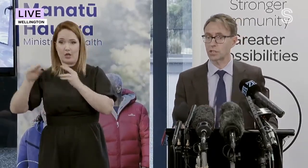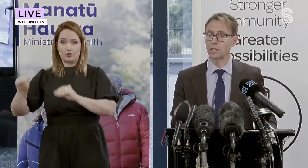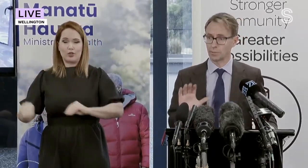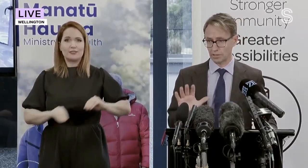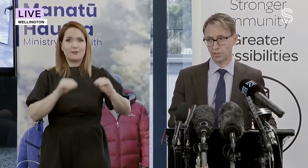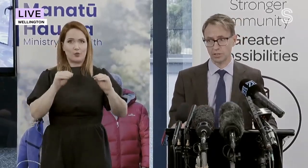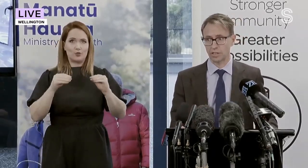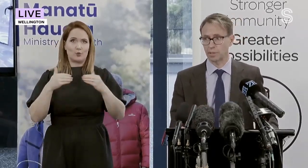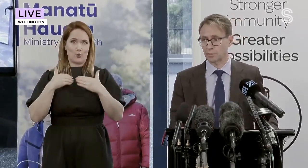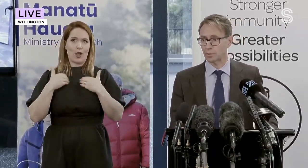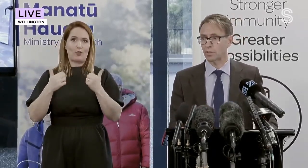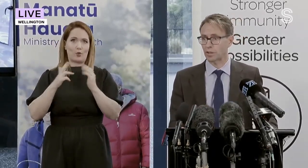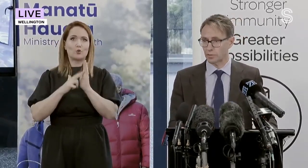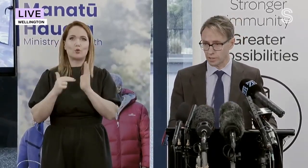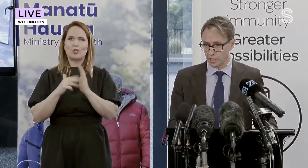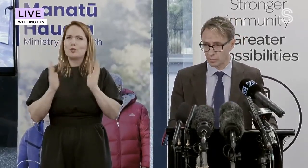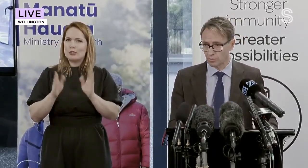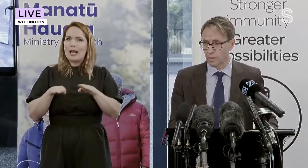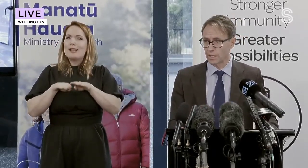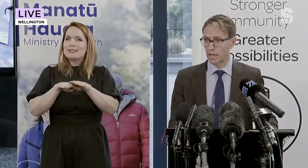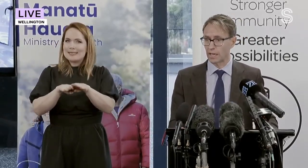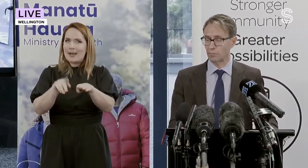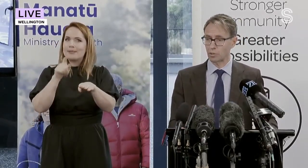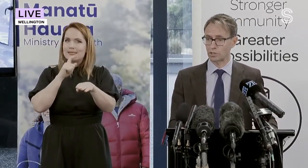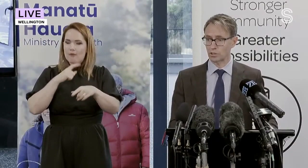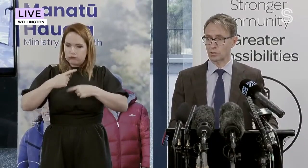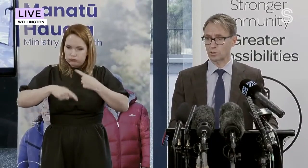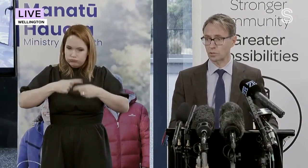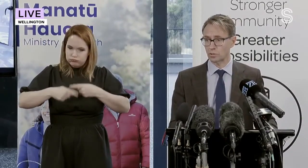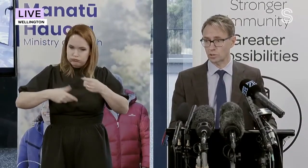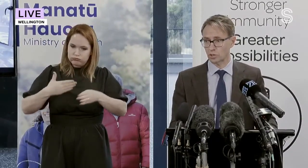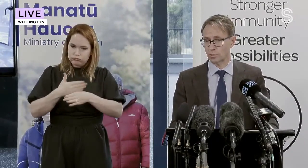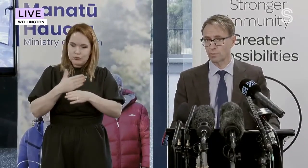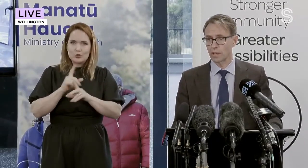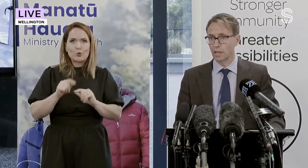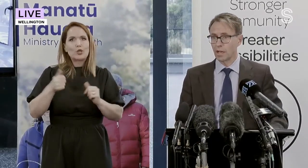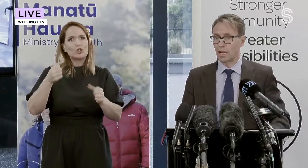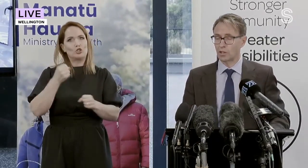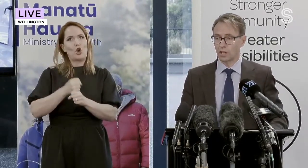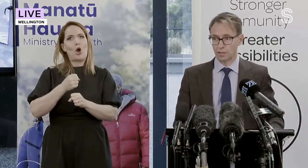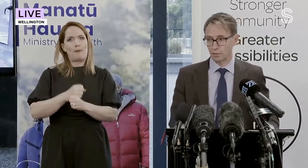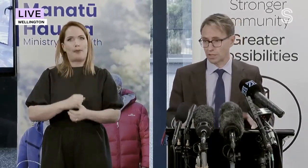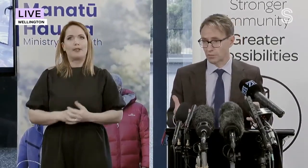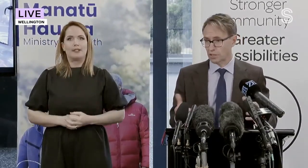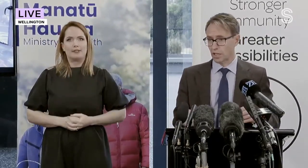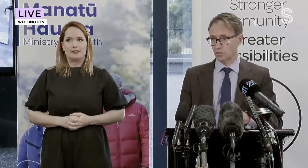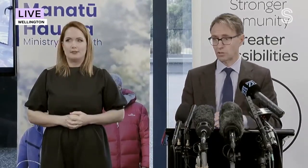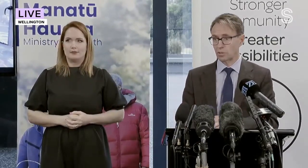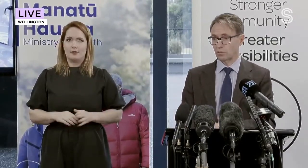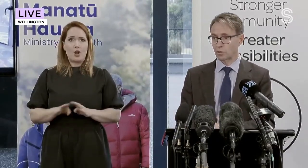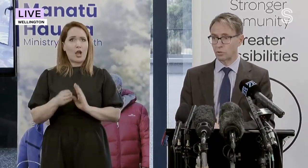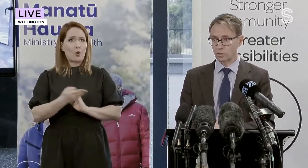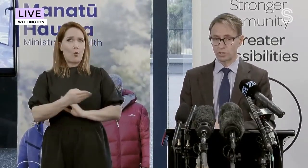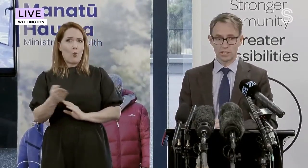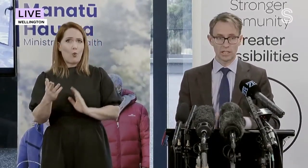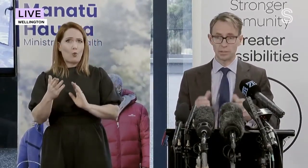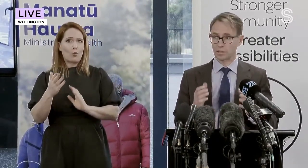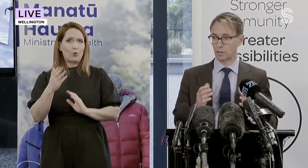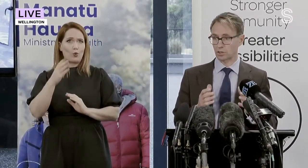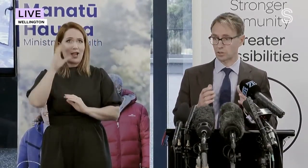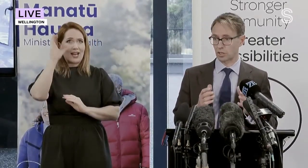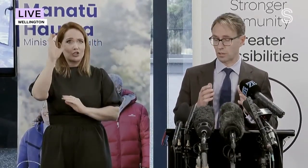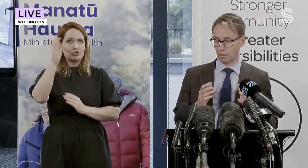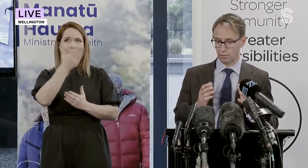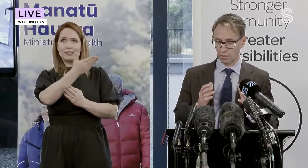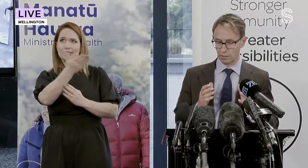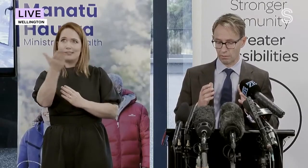New Zealand, but it's the same people, and they're very able and will continue to do a good job. Like every country, we're of course keeping